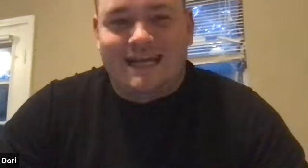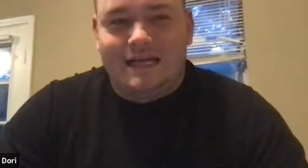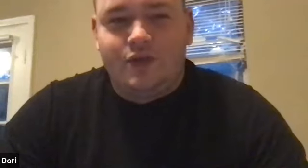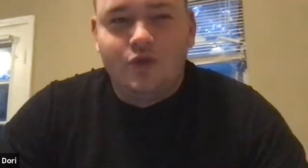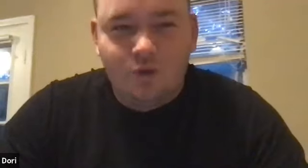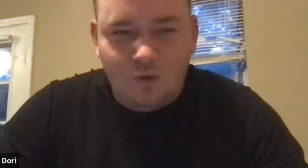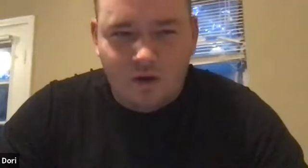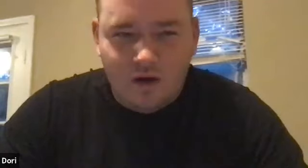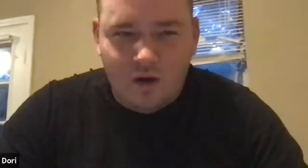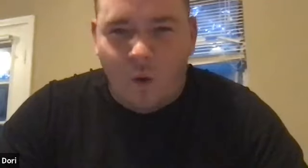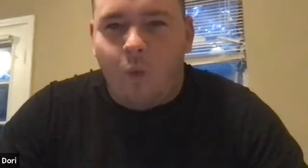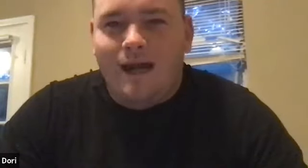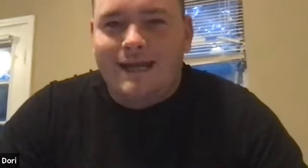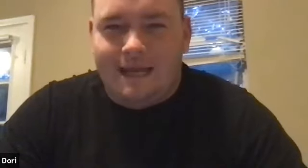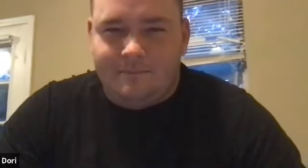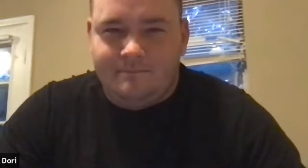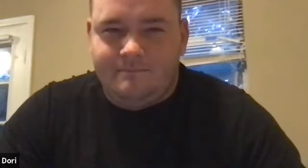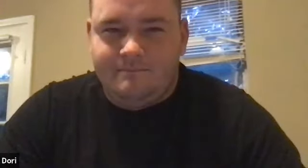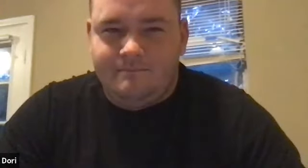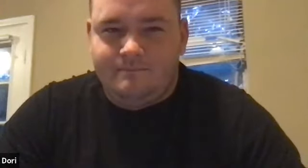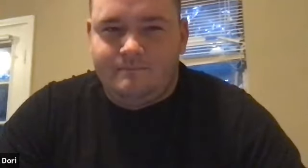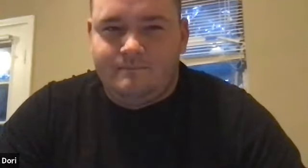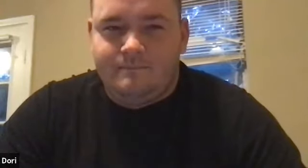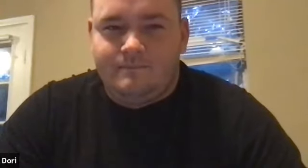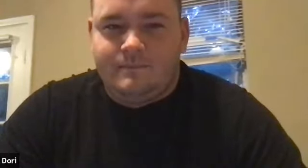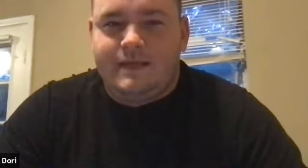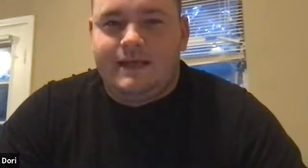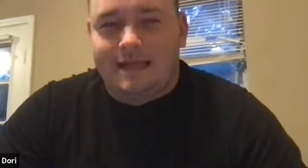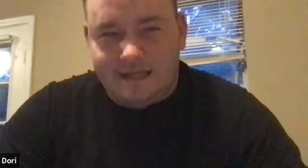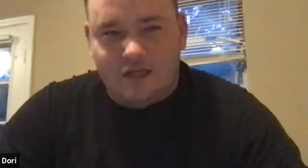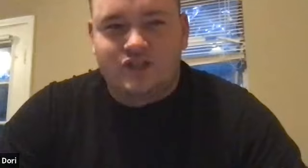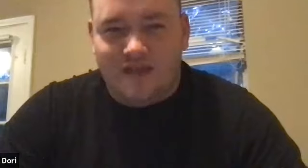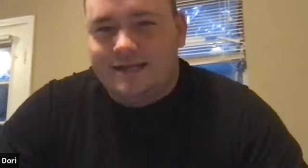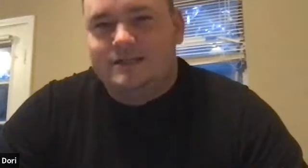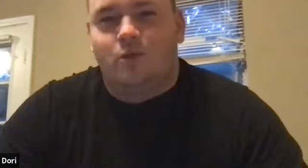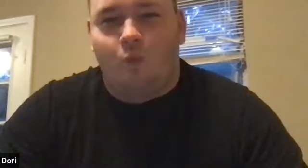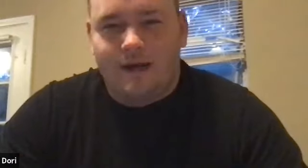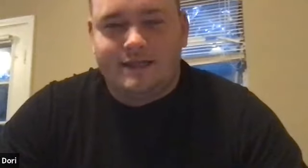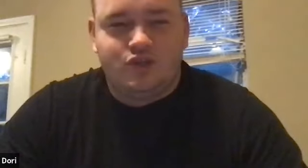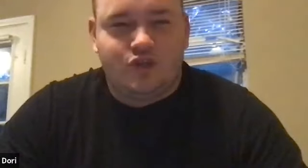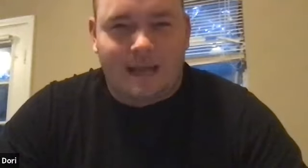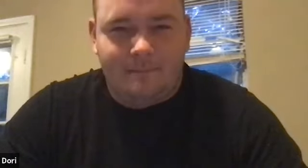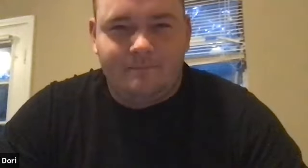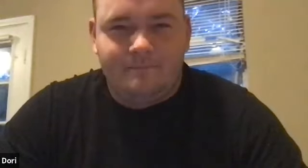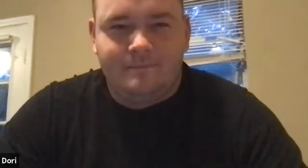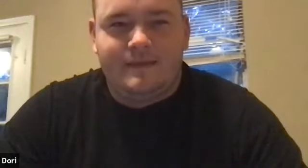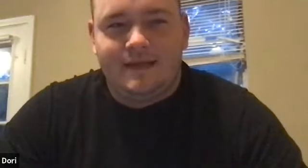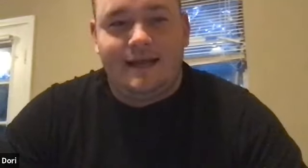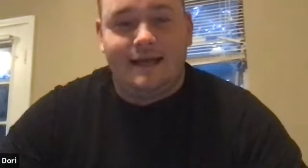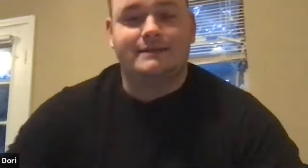signing you, what name? In English, that is, what is your name? In